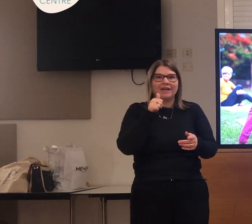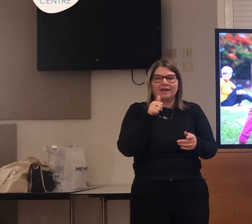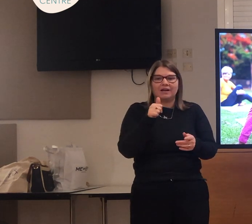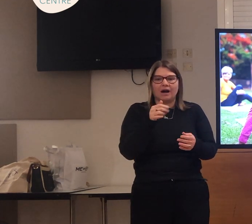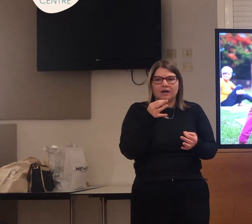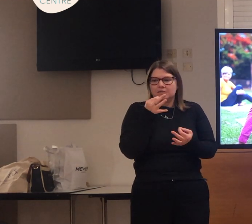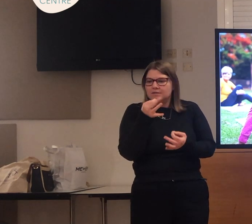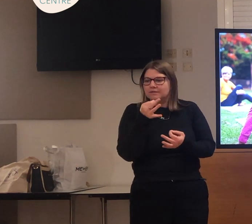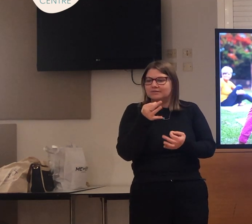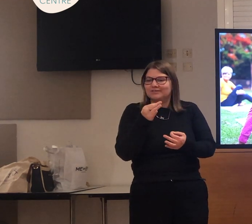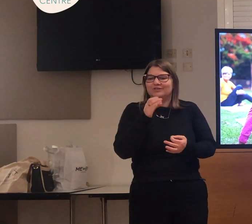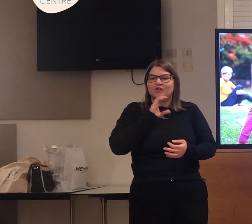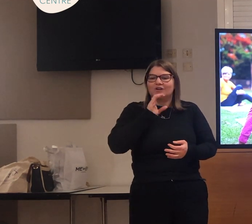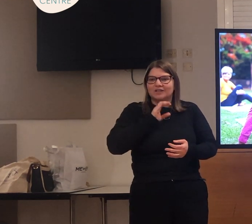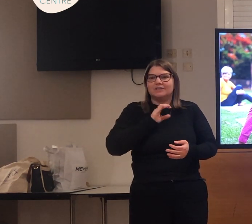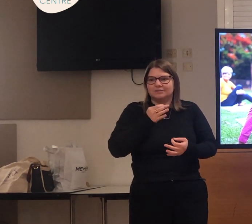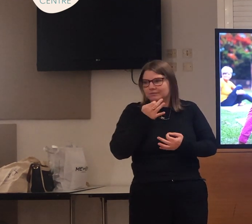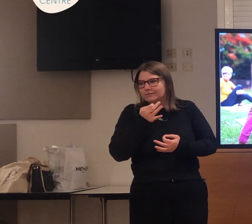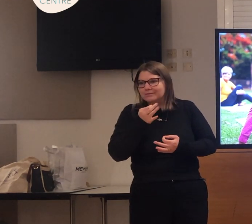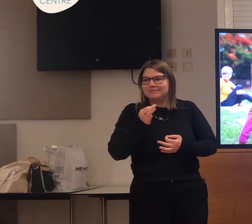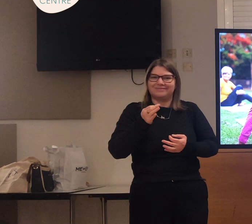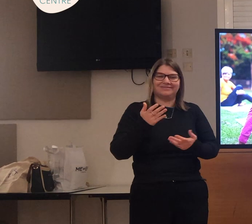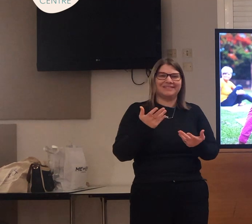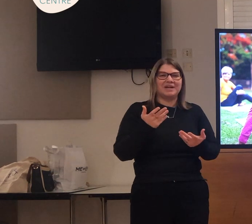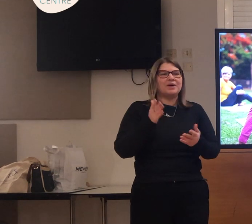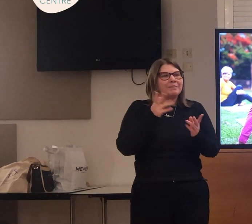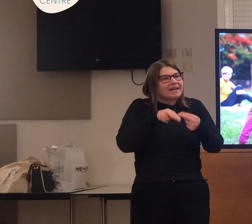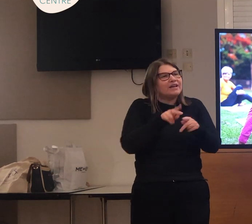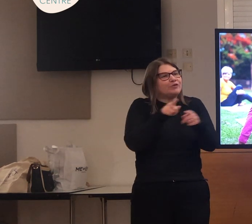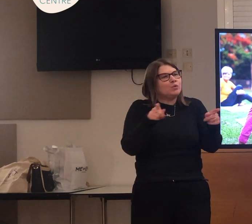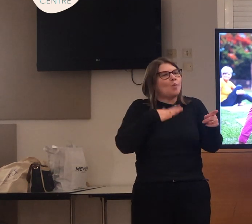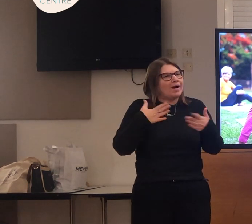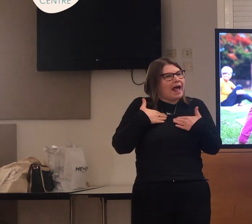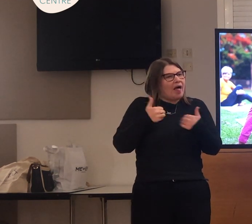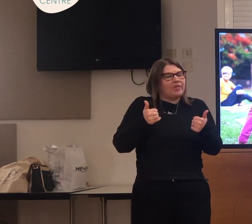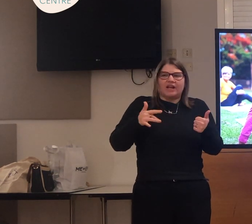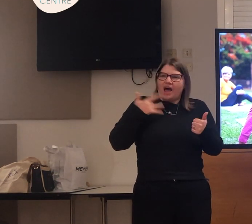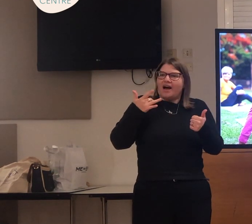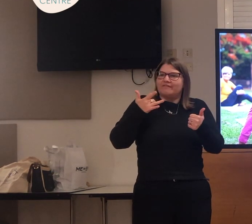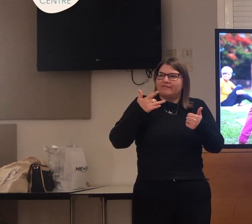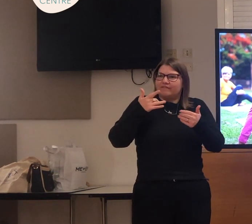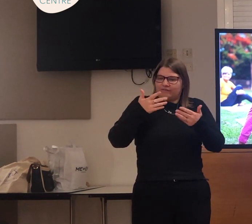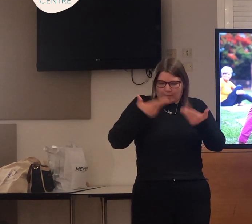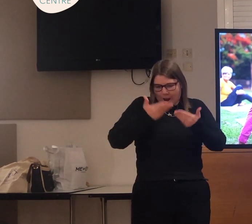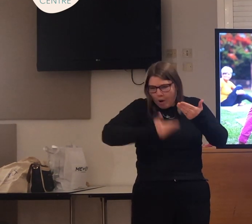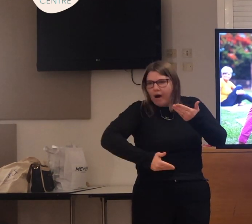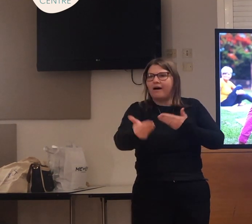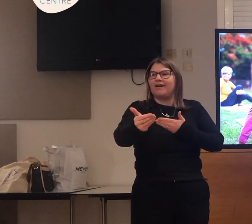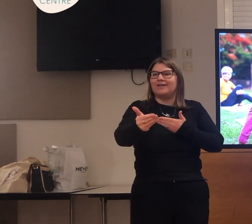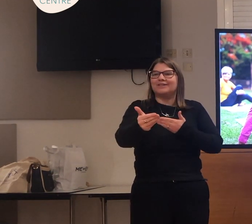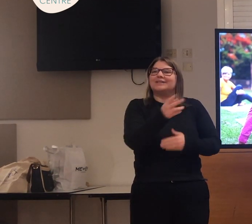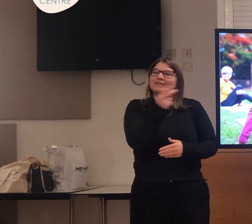And if you want to build a lifestyle plan that's going to last you forever, you're going to need to change some of